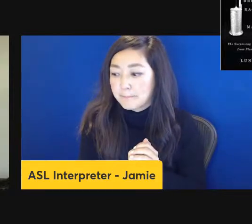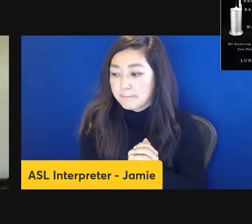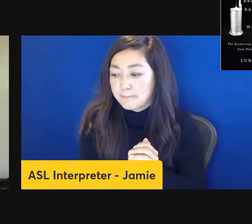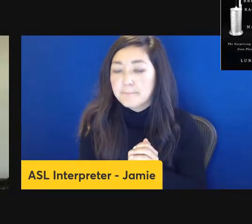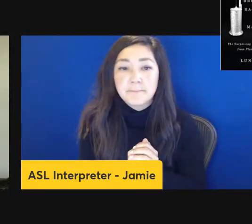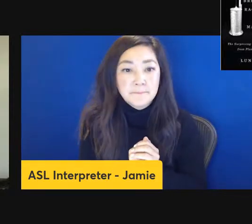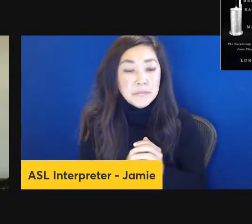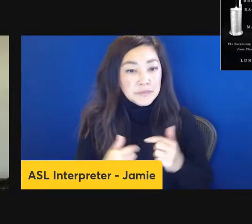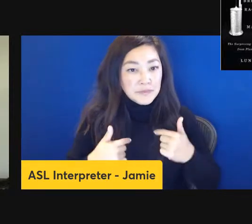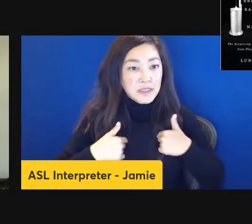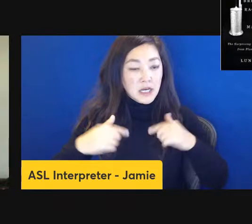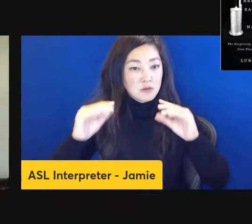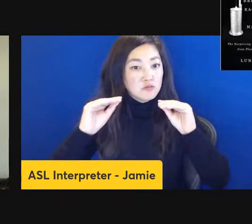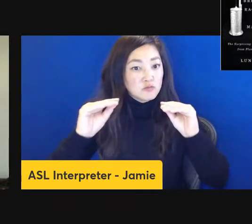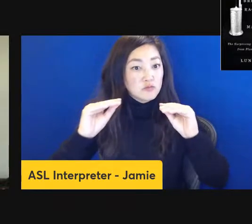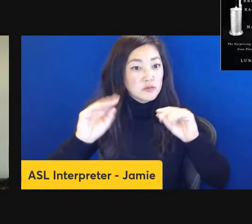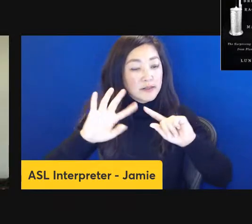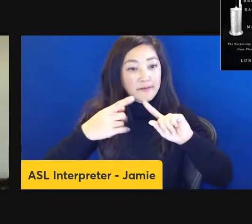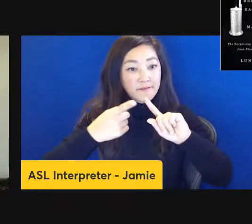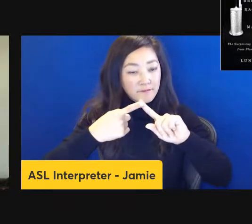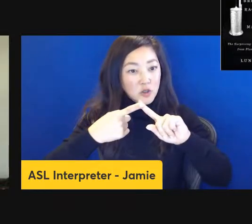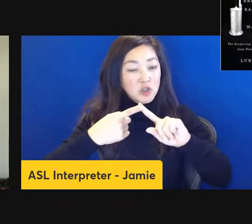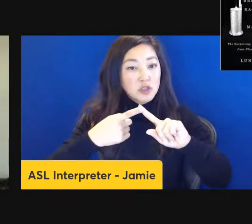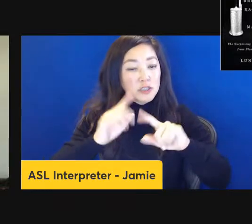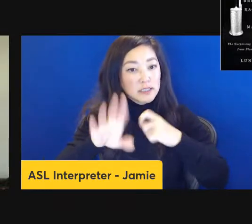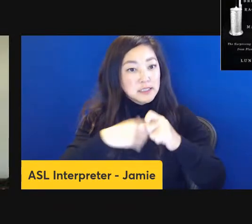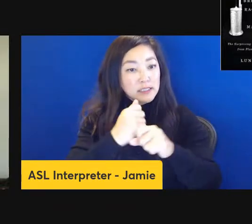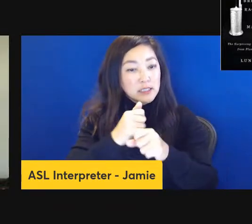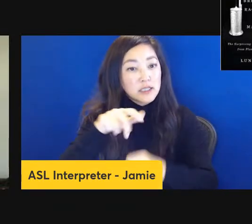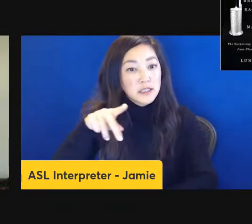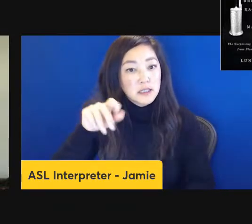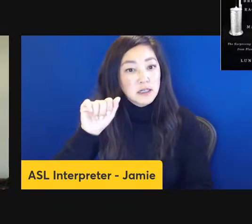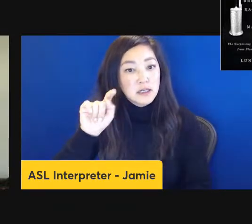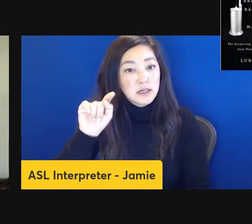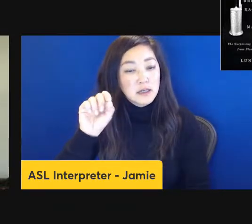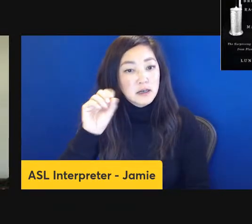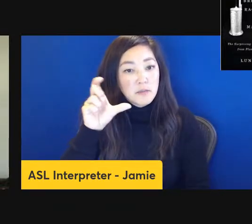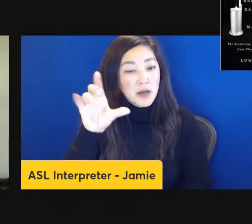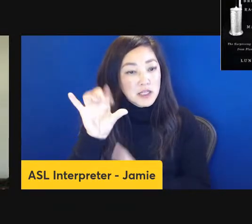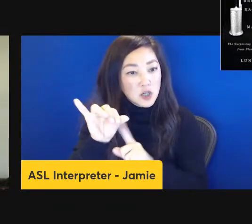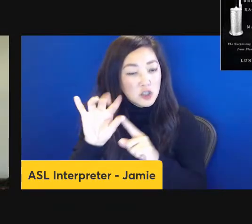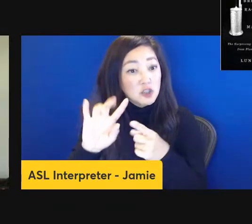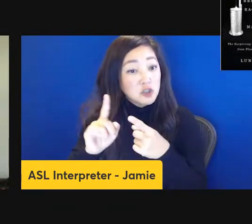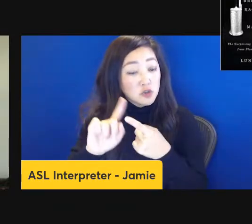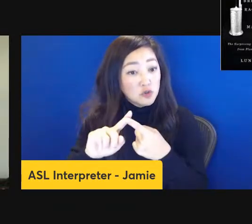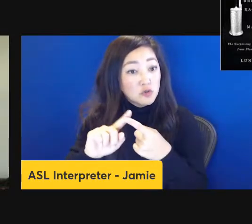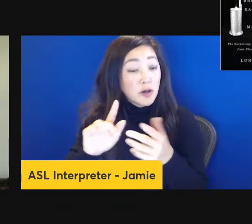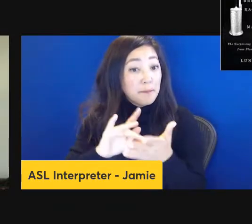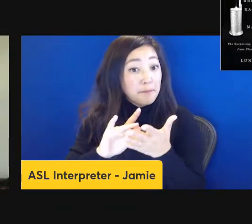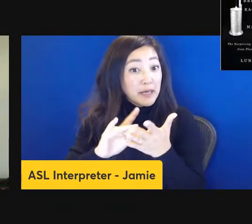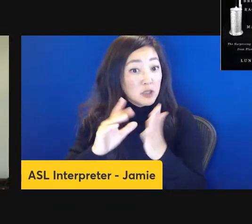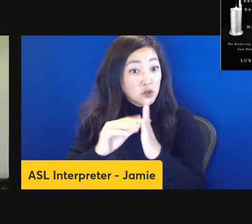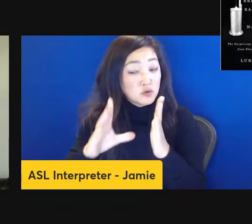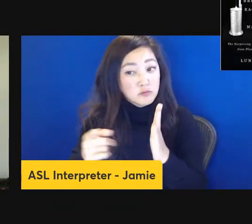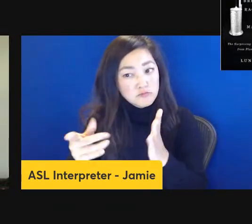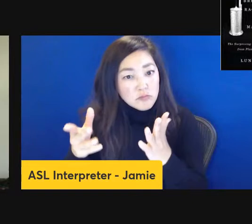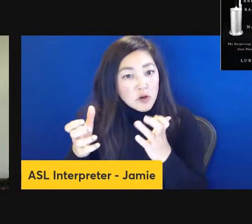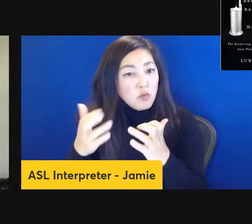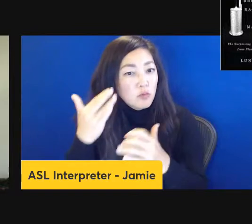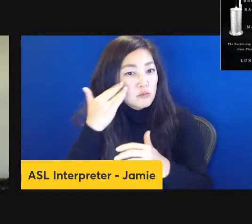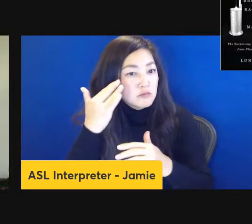also teaching first-year medical pathology to first-year medical students, and they wanted to know more